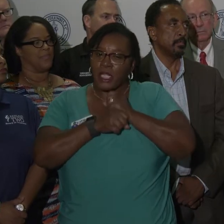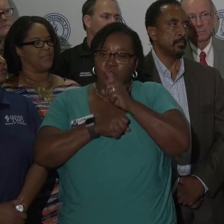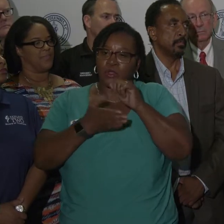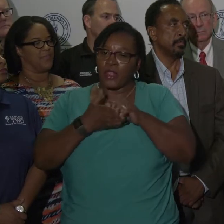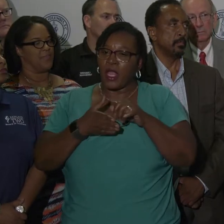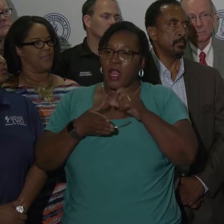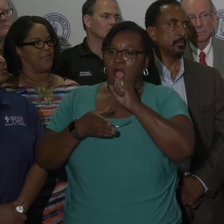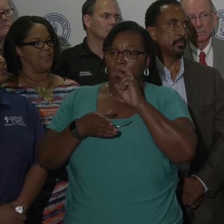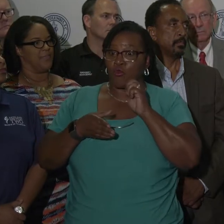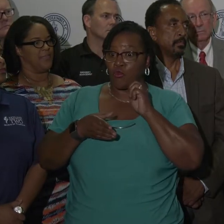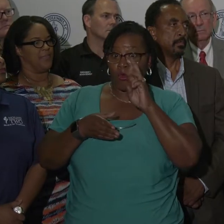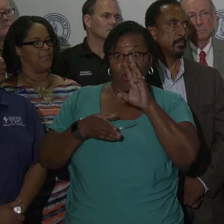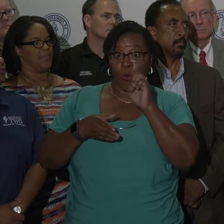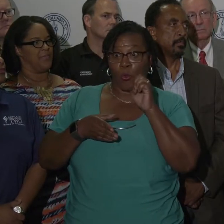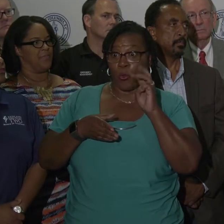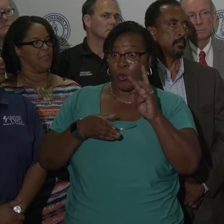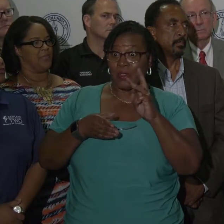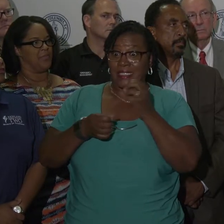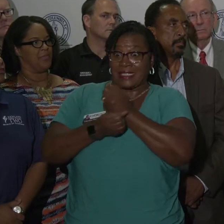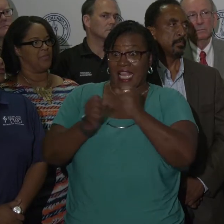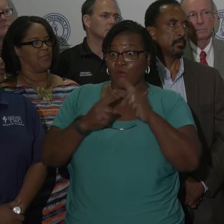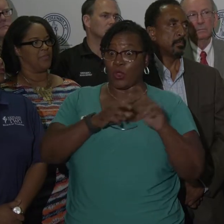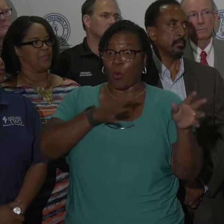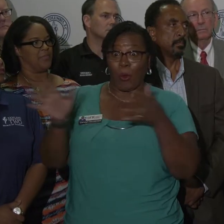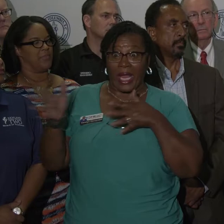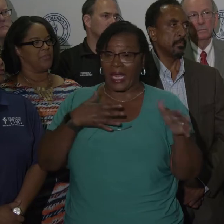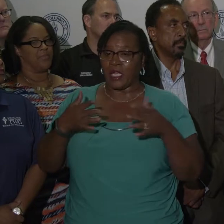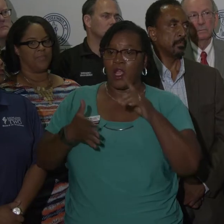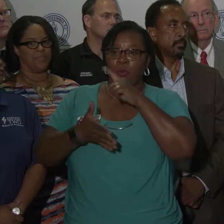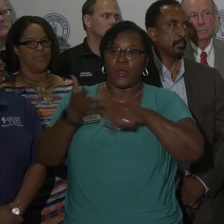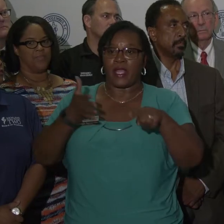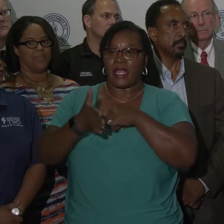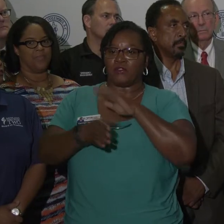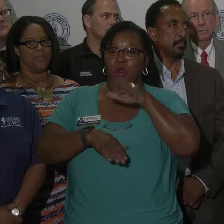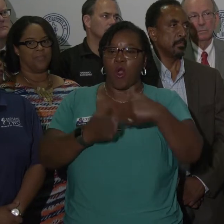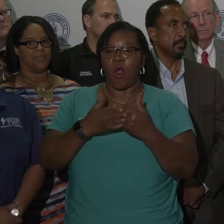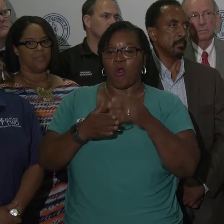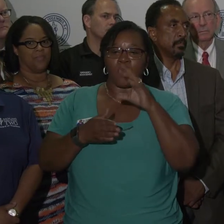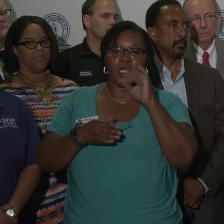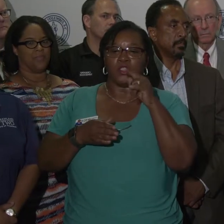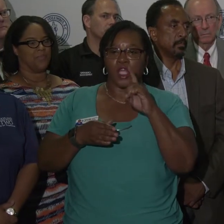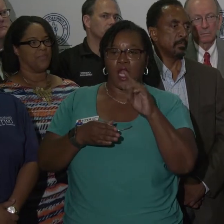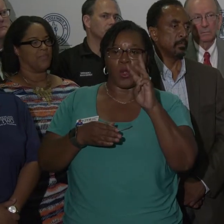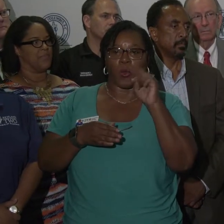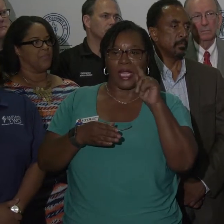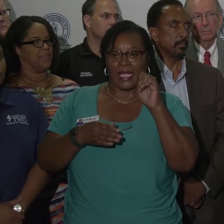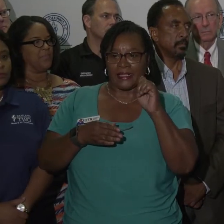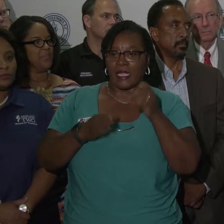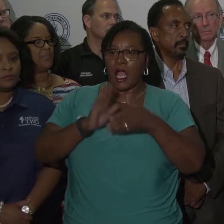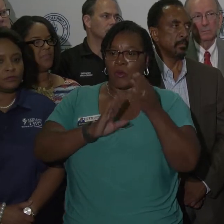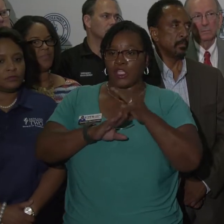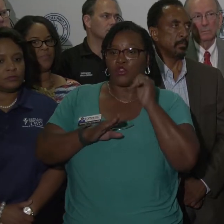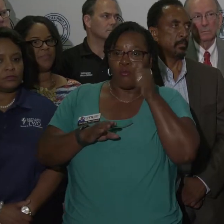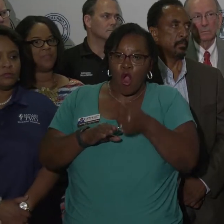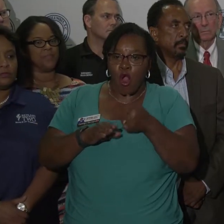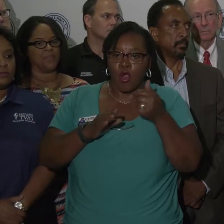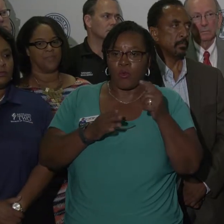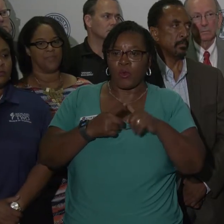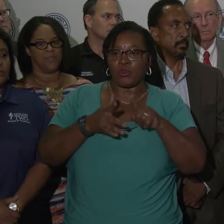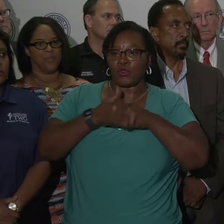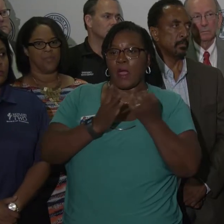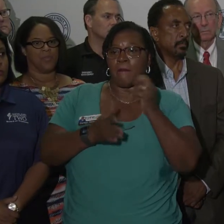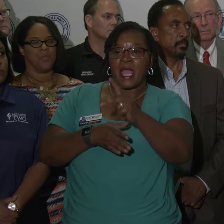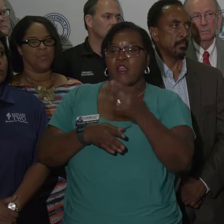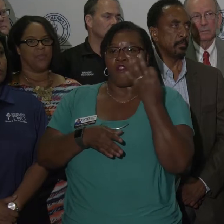our crews stay safe with the wind speeds, we are canceling all solid waste operations tomorrow. We will resume them